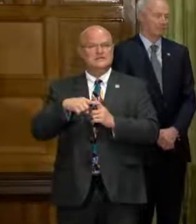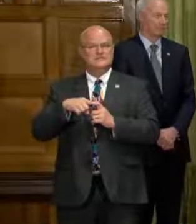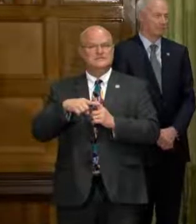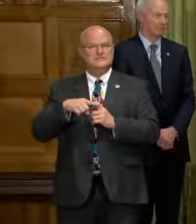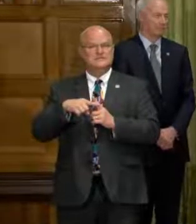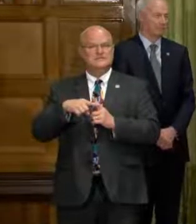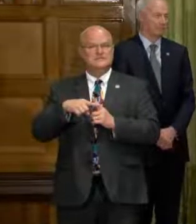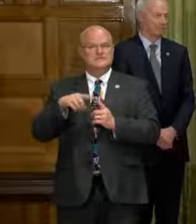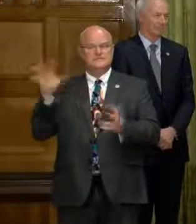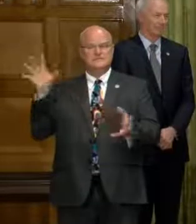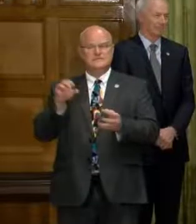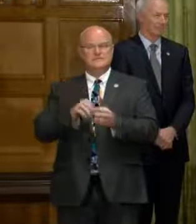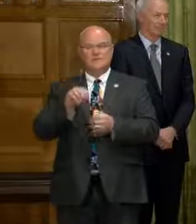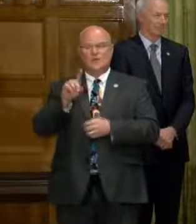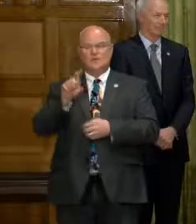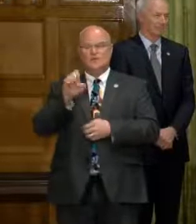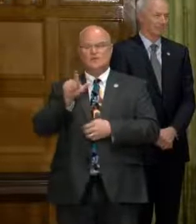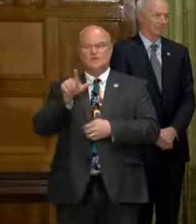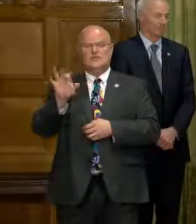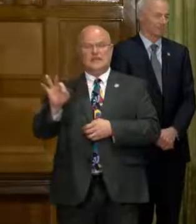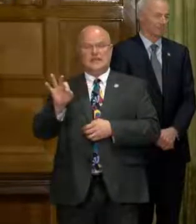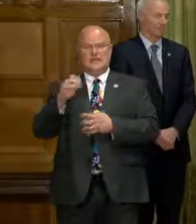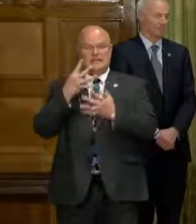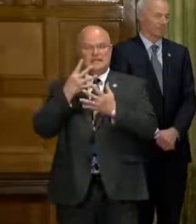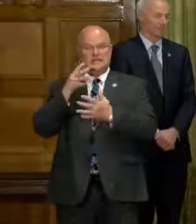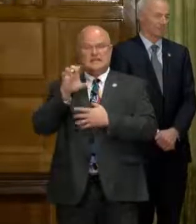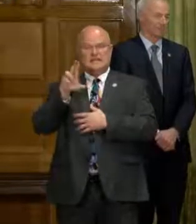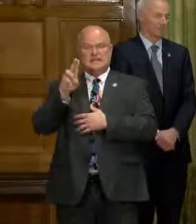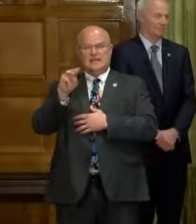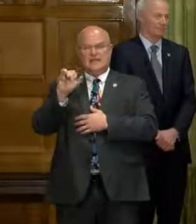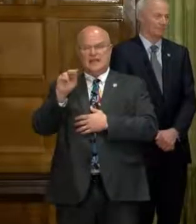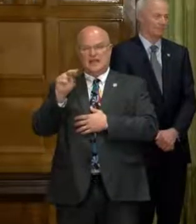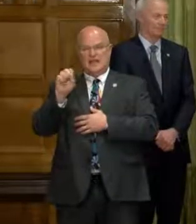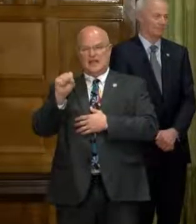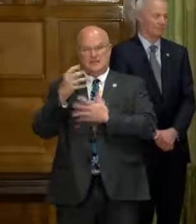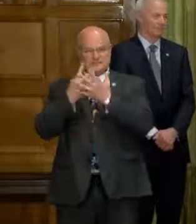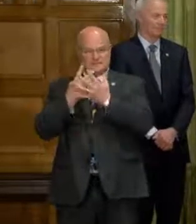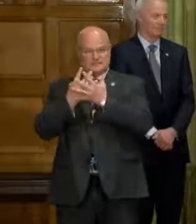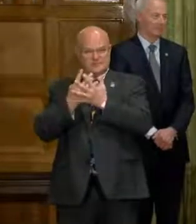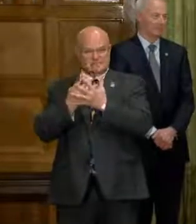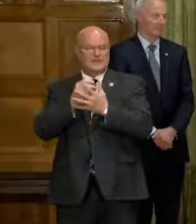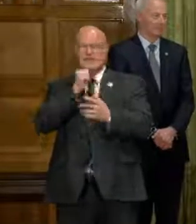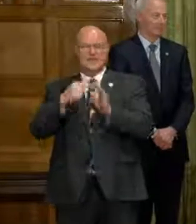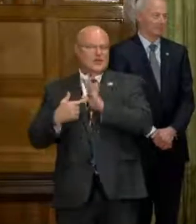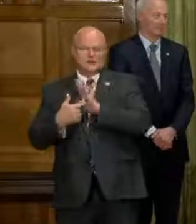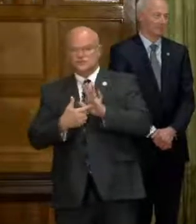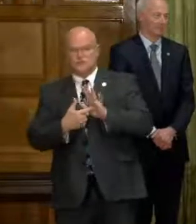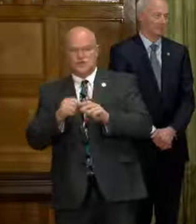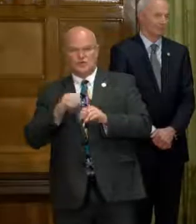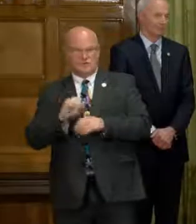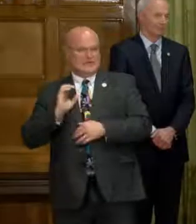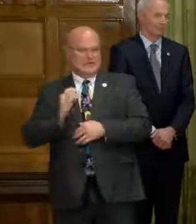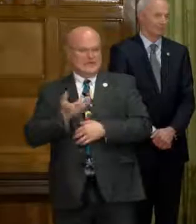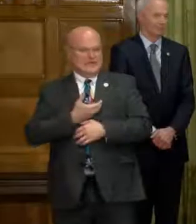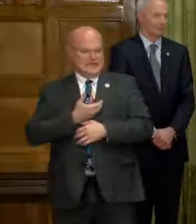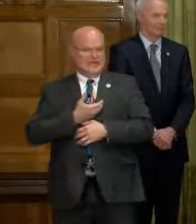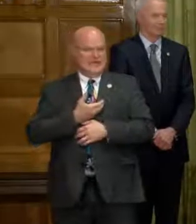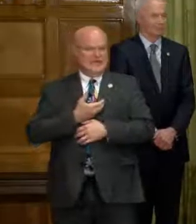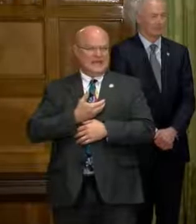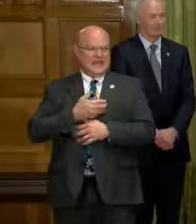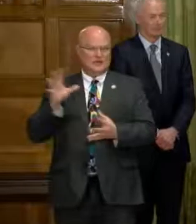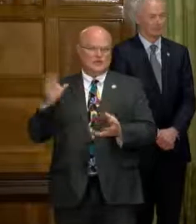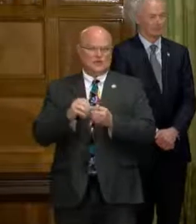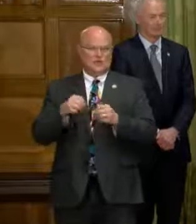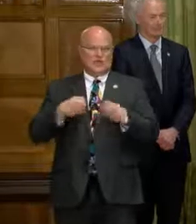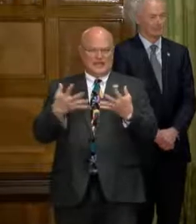so we have a total of 129 at the Cummins unit, even though those cases are not all reflected in